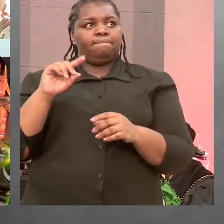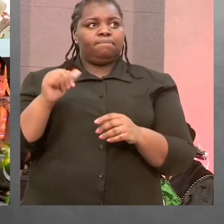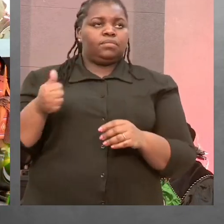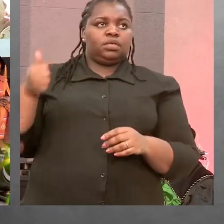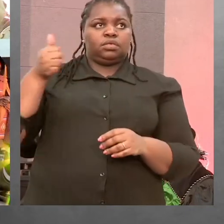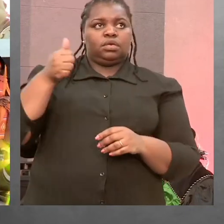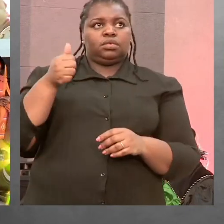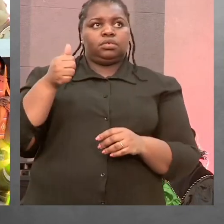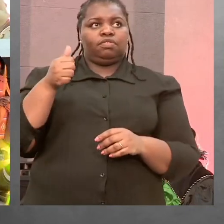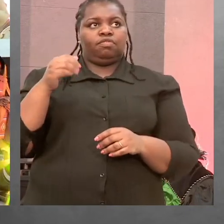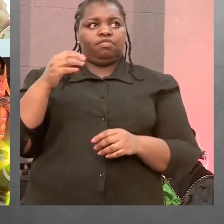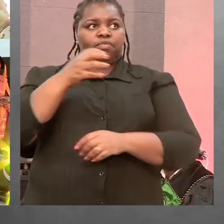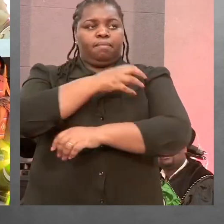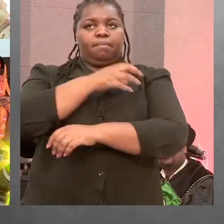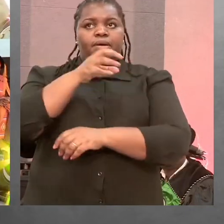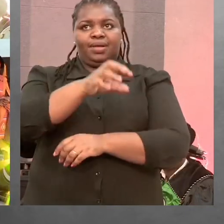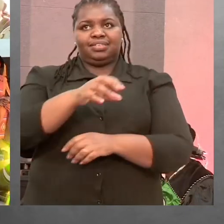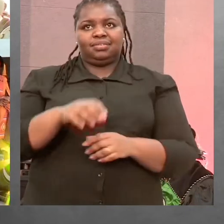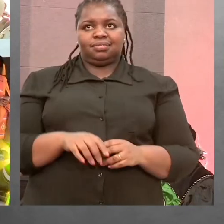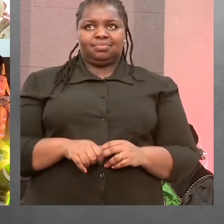powers.